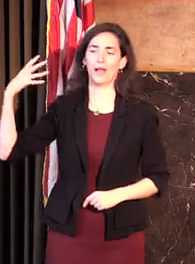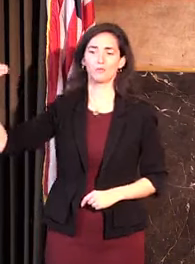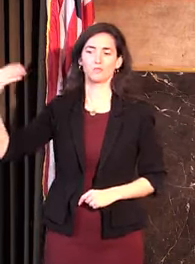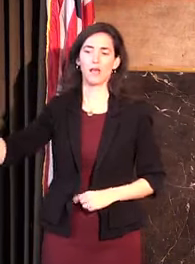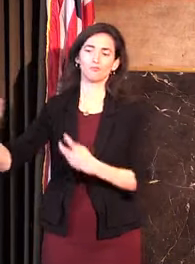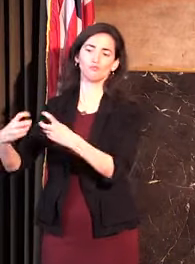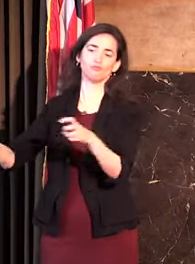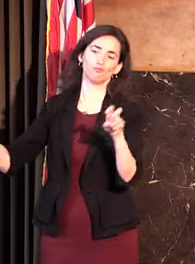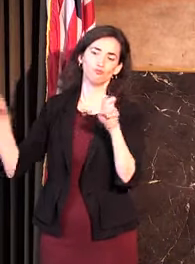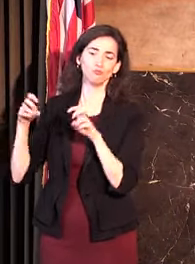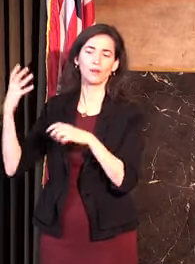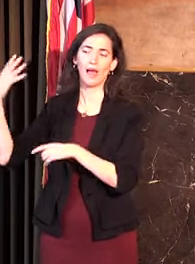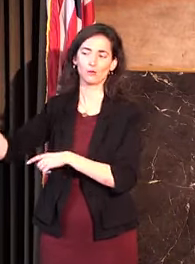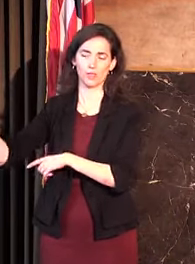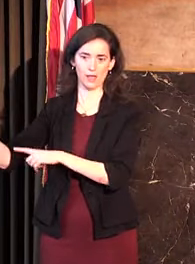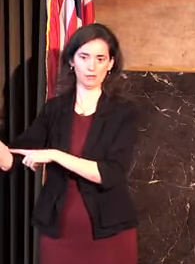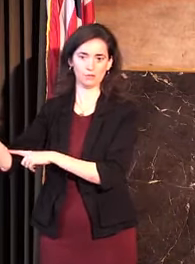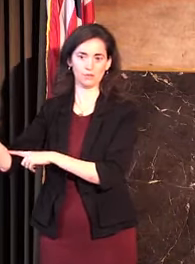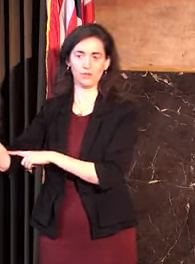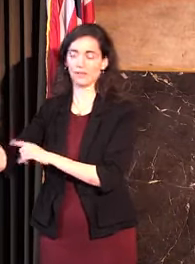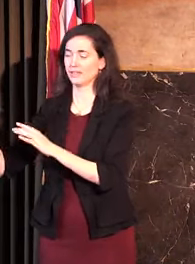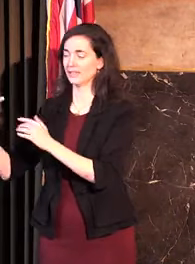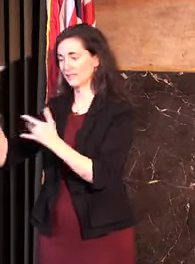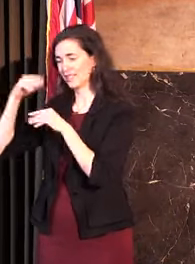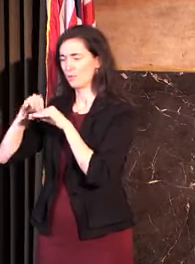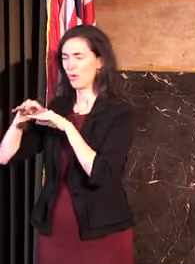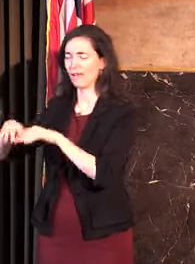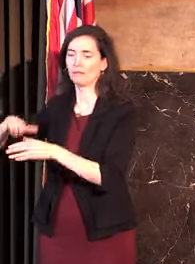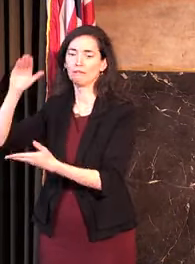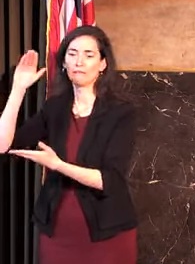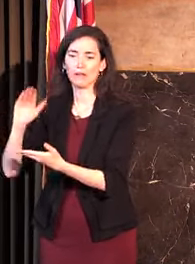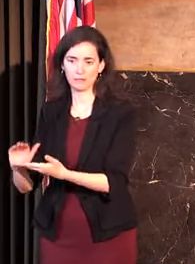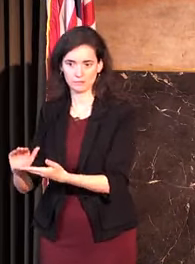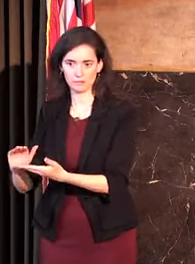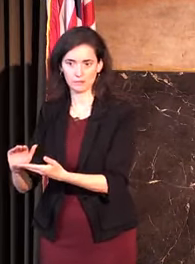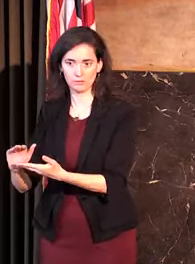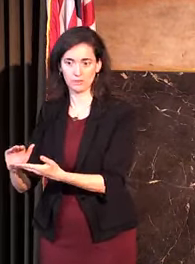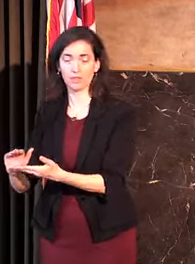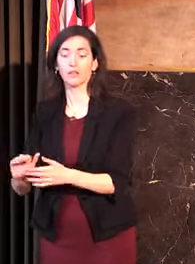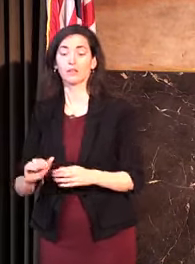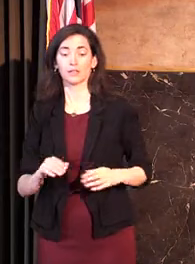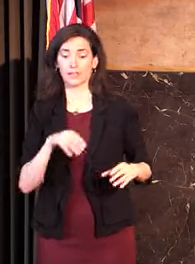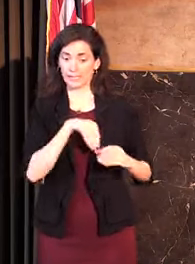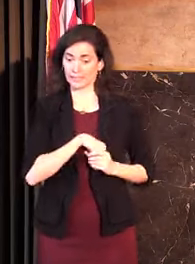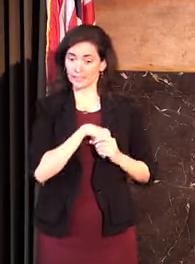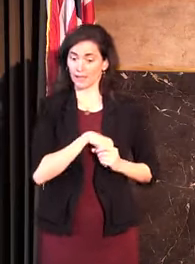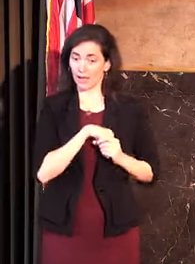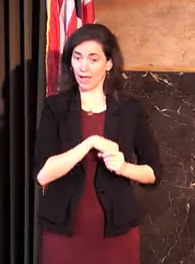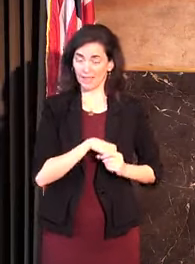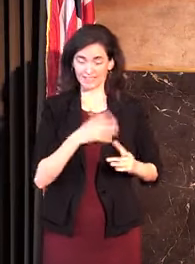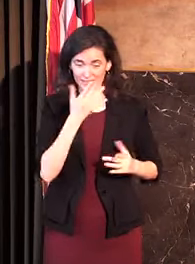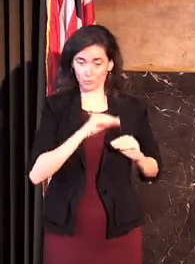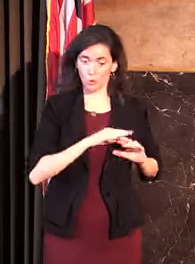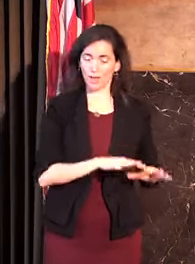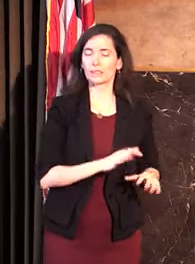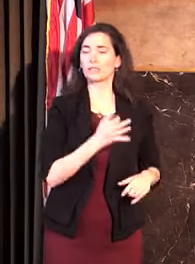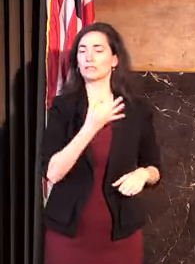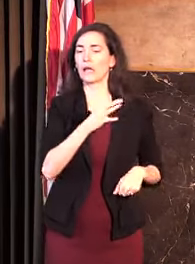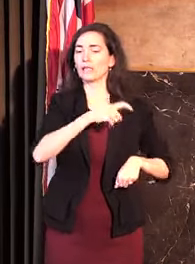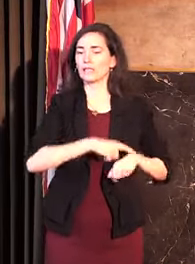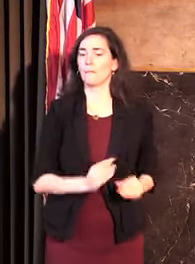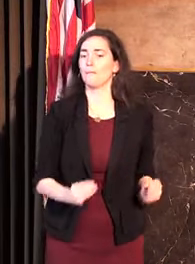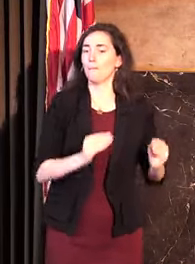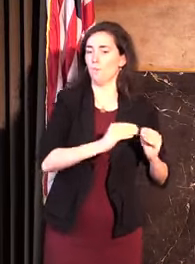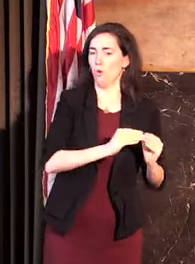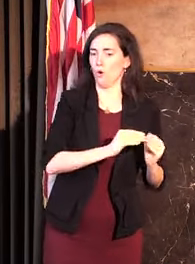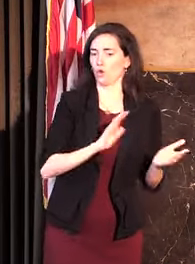produce an infection as the same event held indoors. So there, all of those things that we've been talking